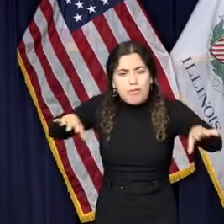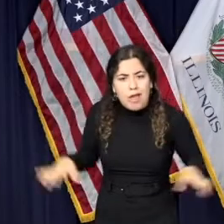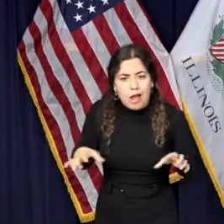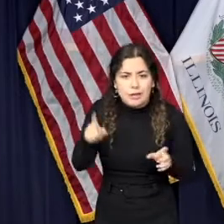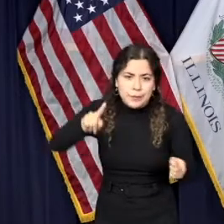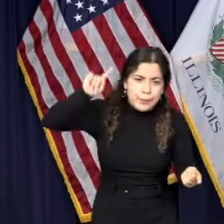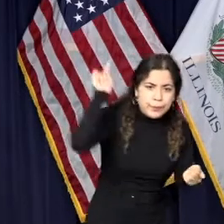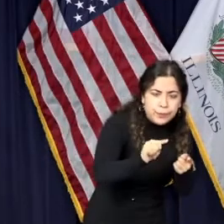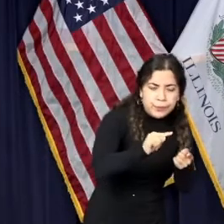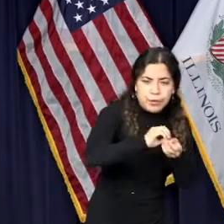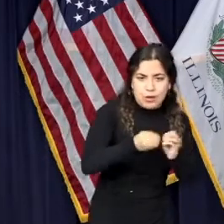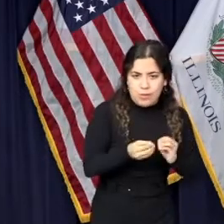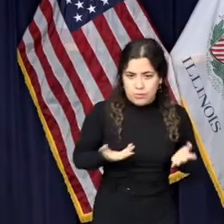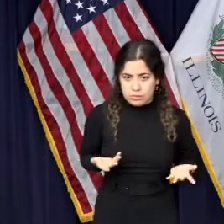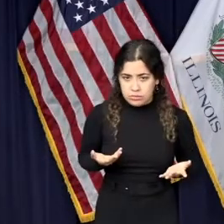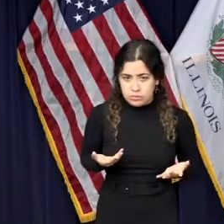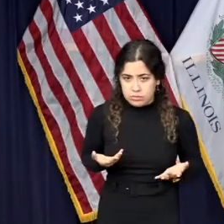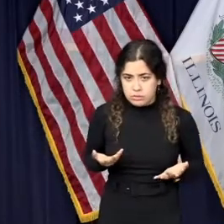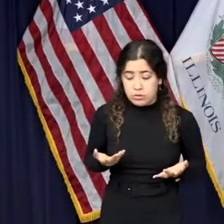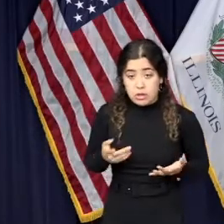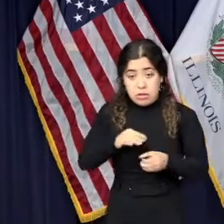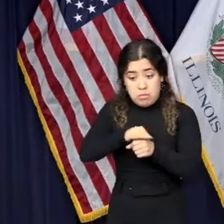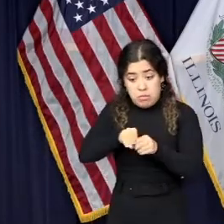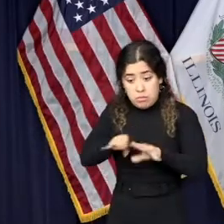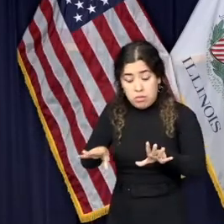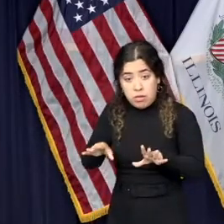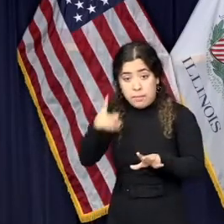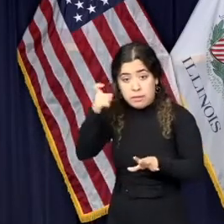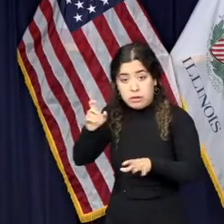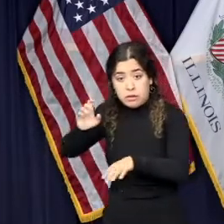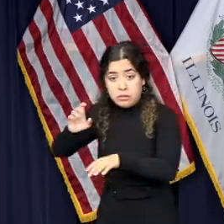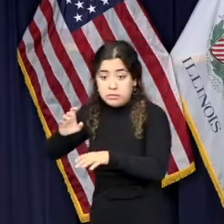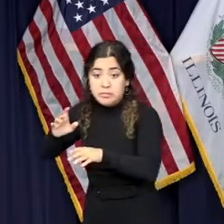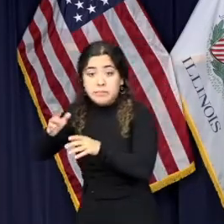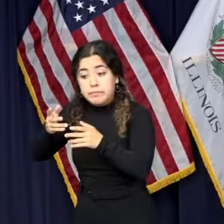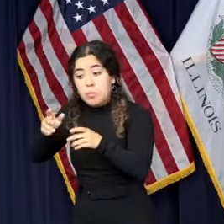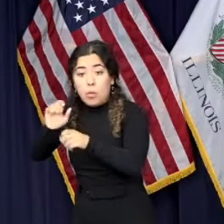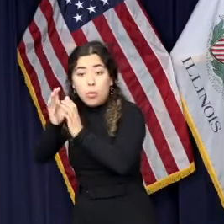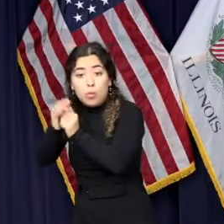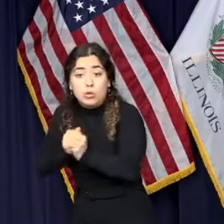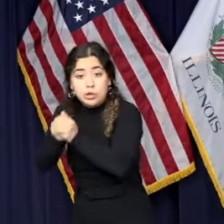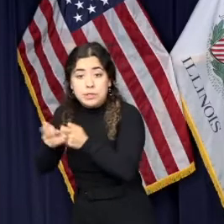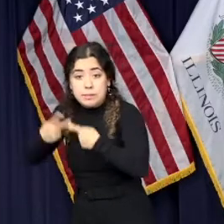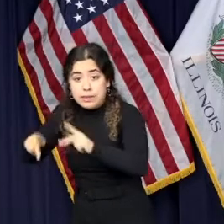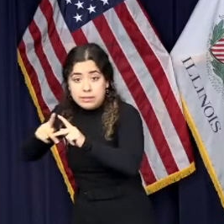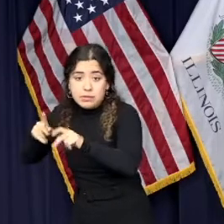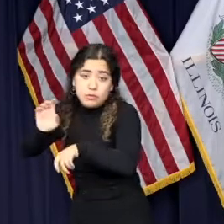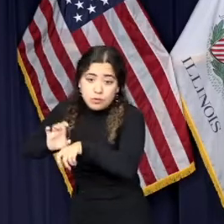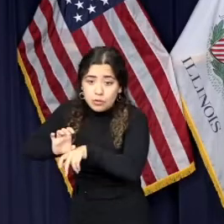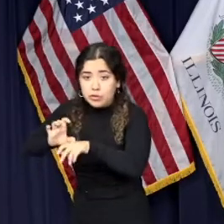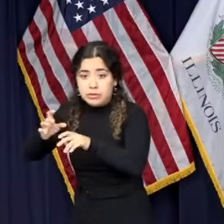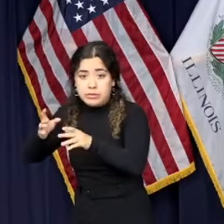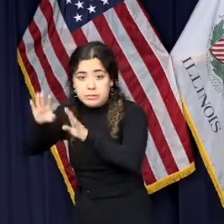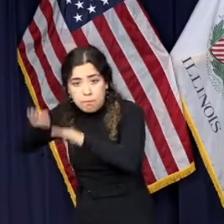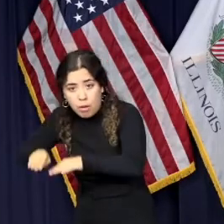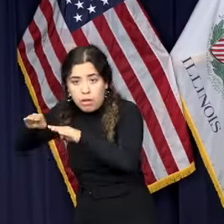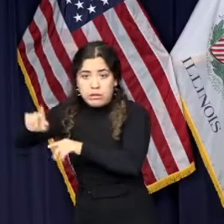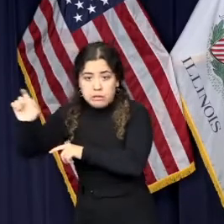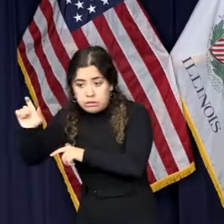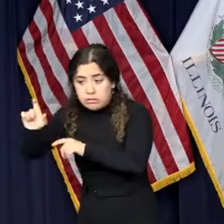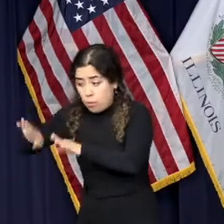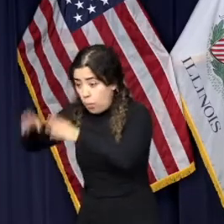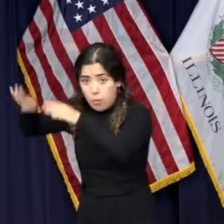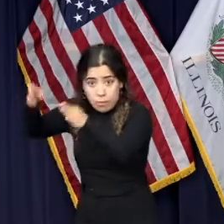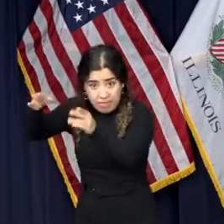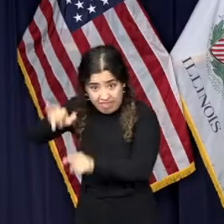outbreaks associated with places of worship? Are you seeing that there are additional steps that should be taken at the workplace? What are you seeing